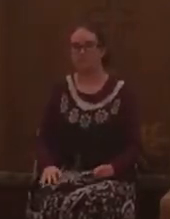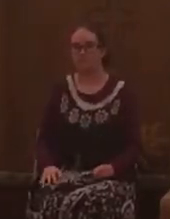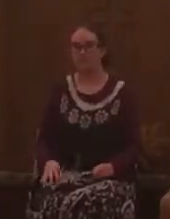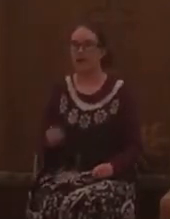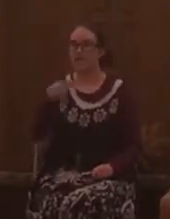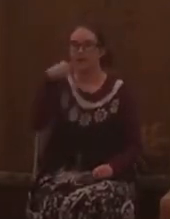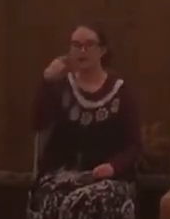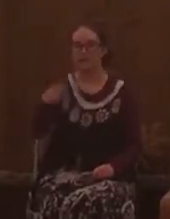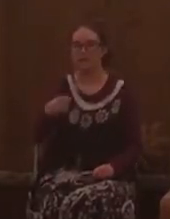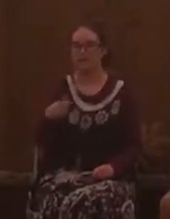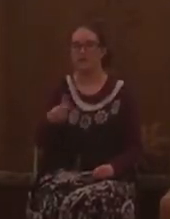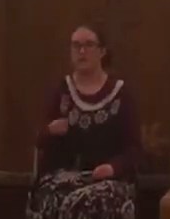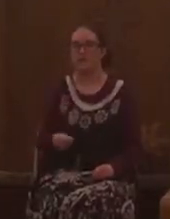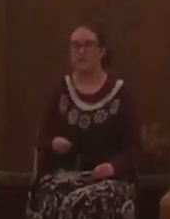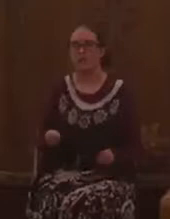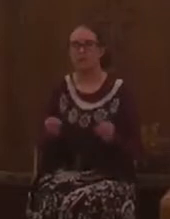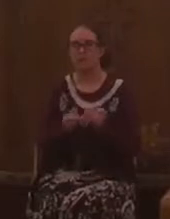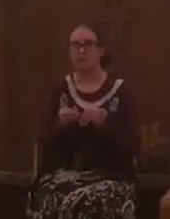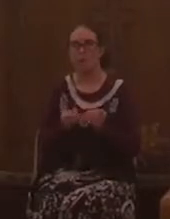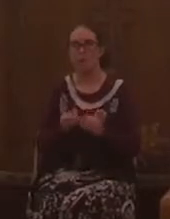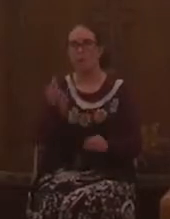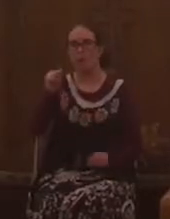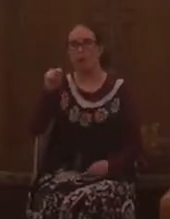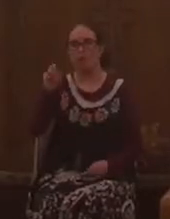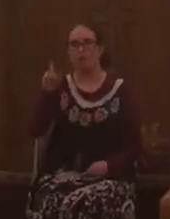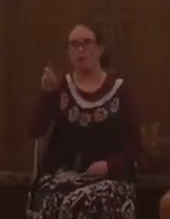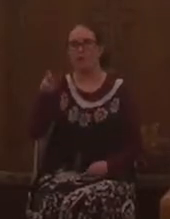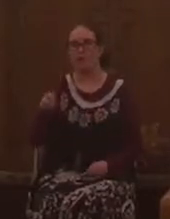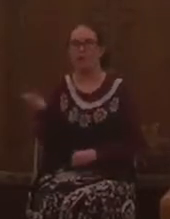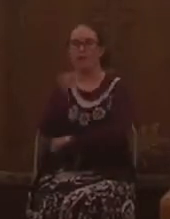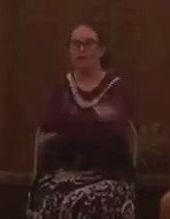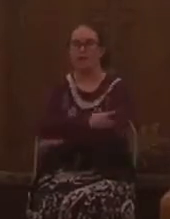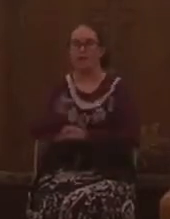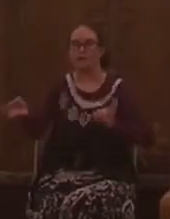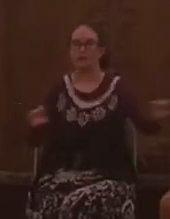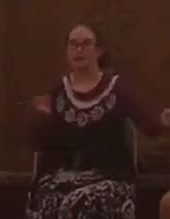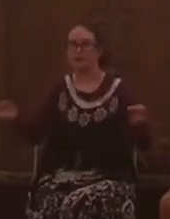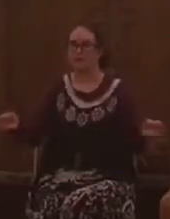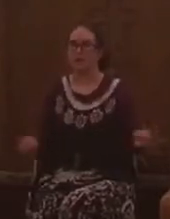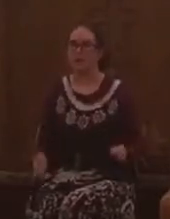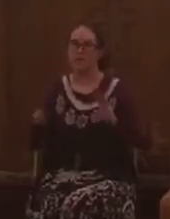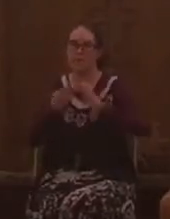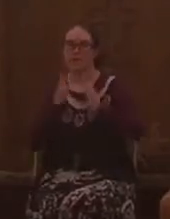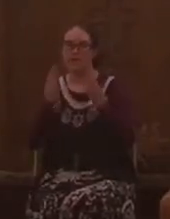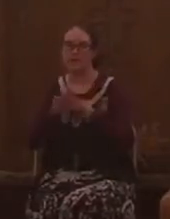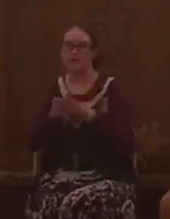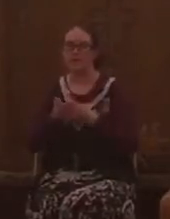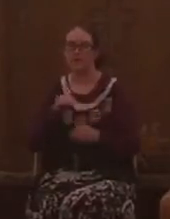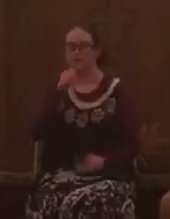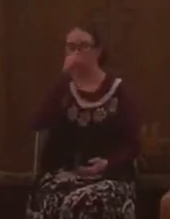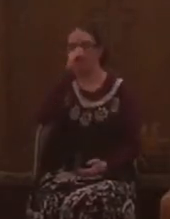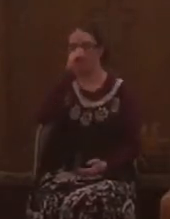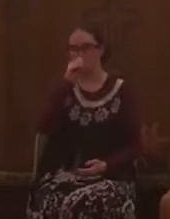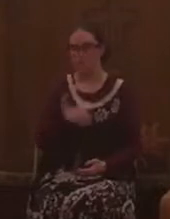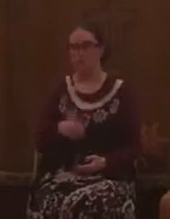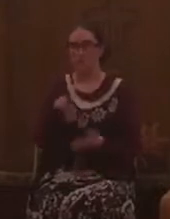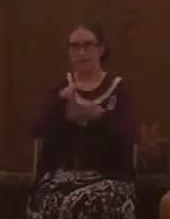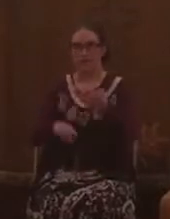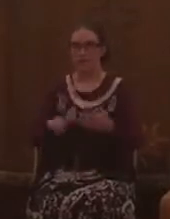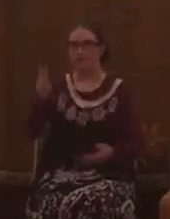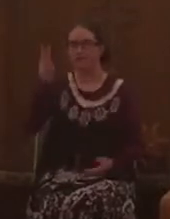Verily I say unto you, it shall be more tolerable for the land of Sodom and Gomorrah in the day of judgment than for that city. And then in